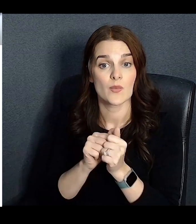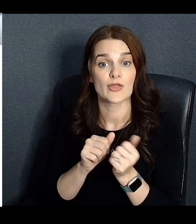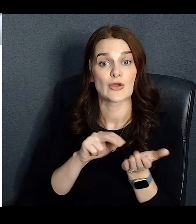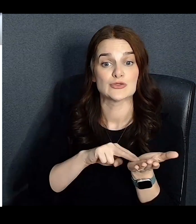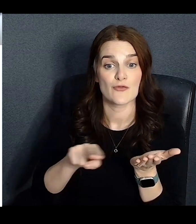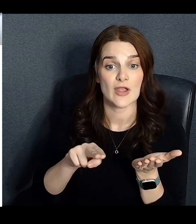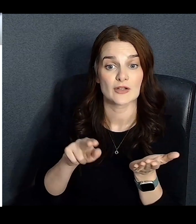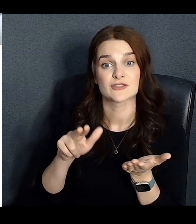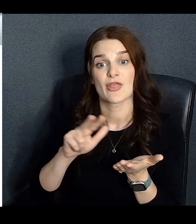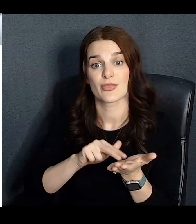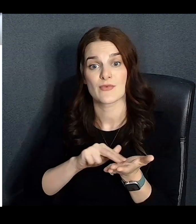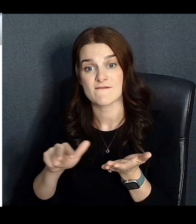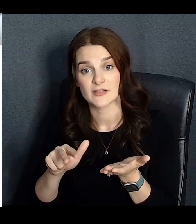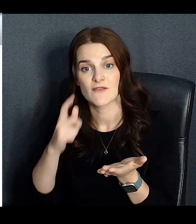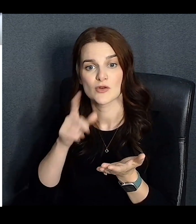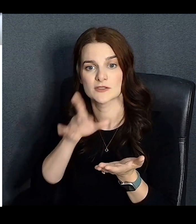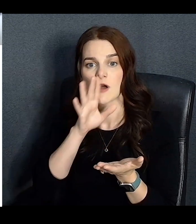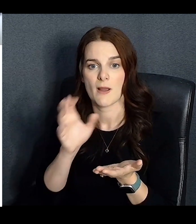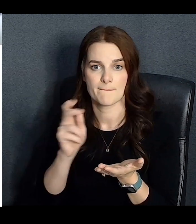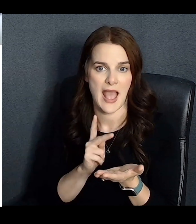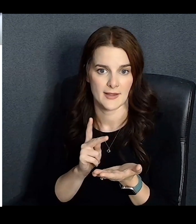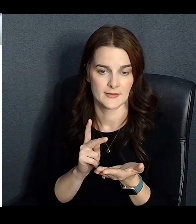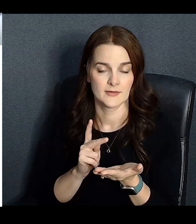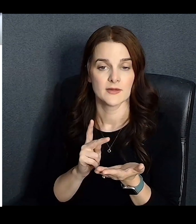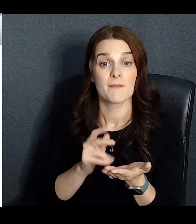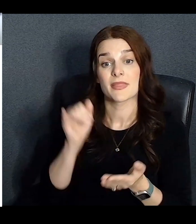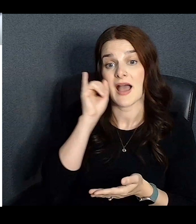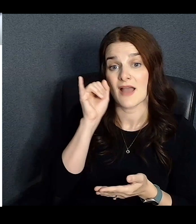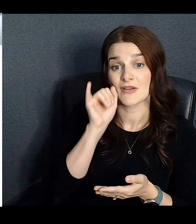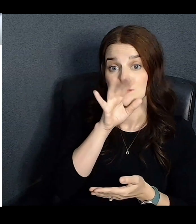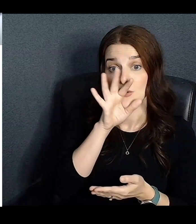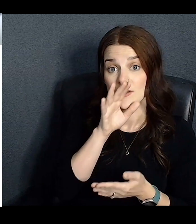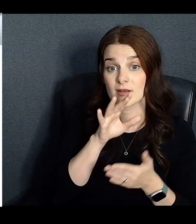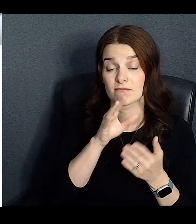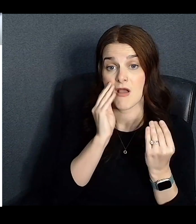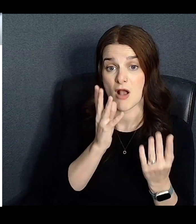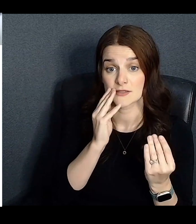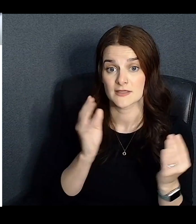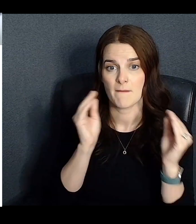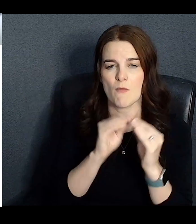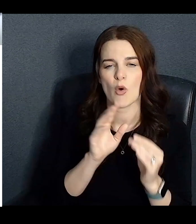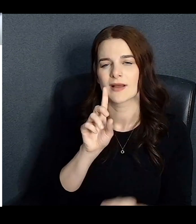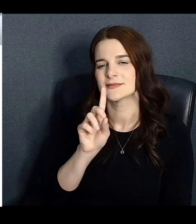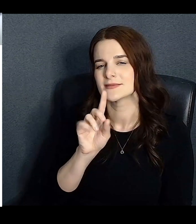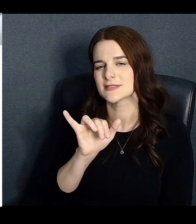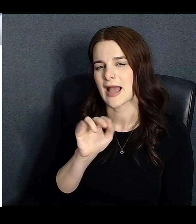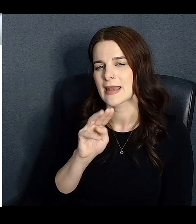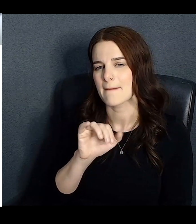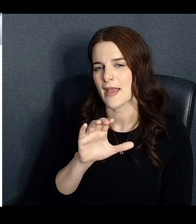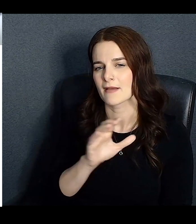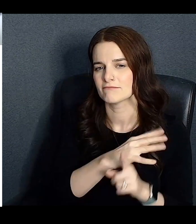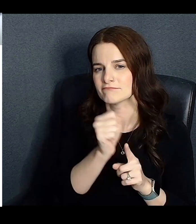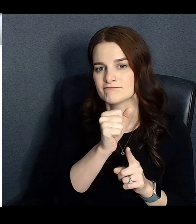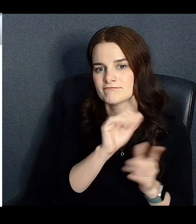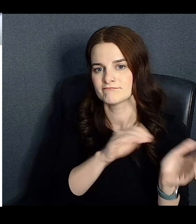two-finger swipe or the three-finger swipe for talk back. I find that the spoken content on the iPhone is significantly more